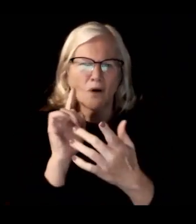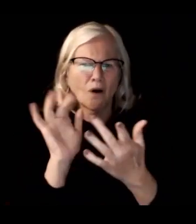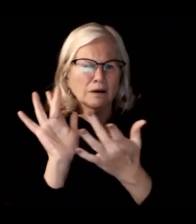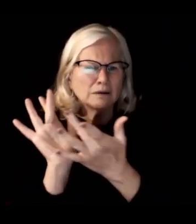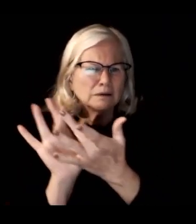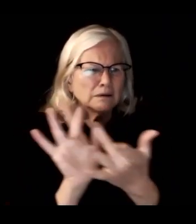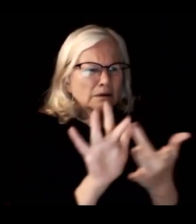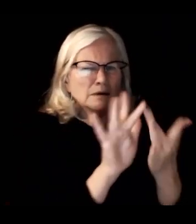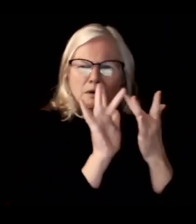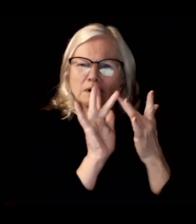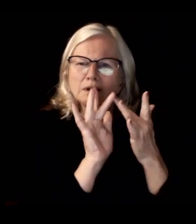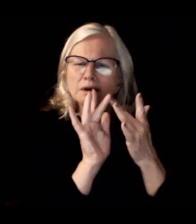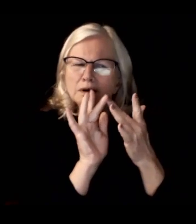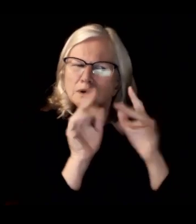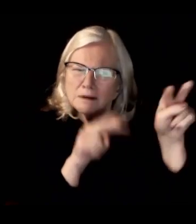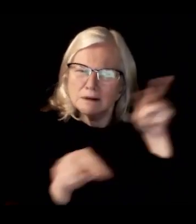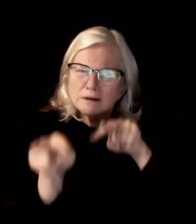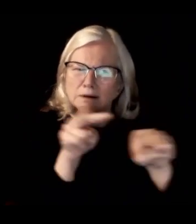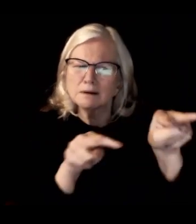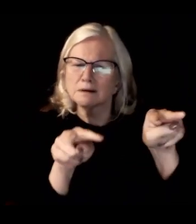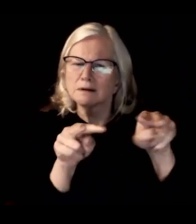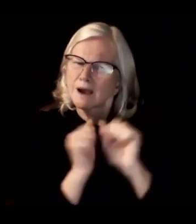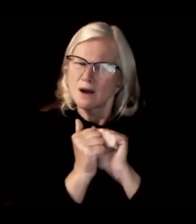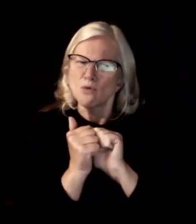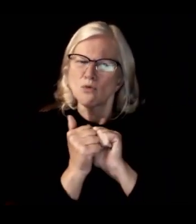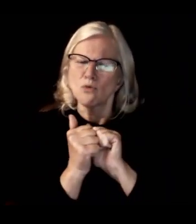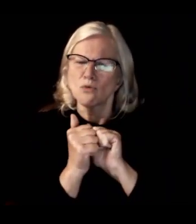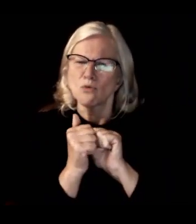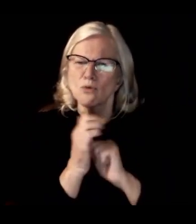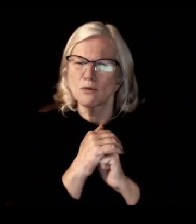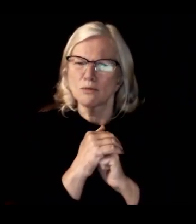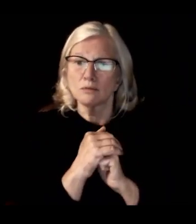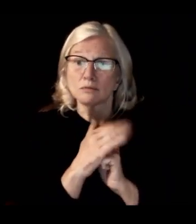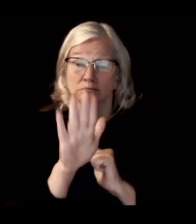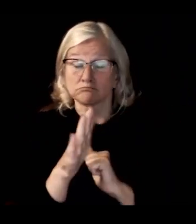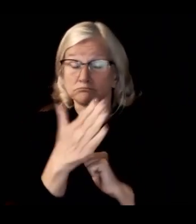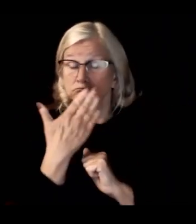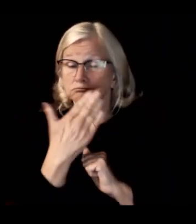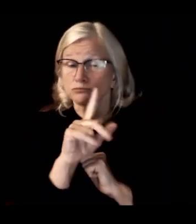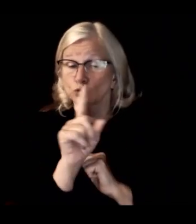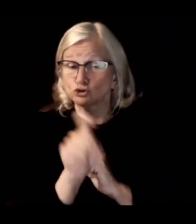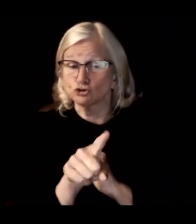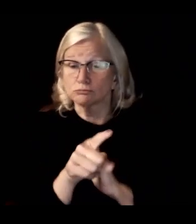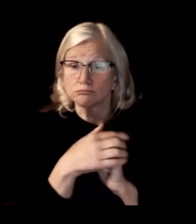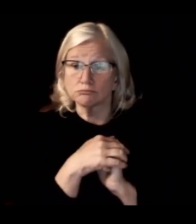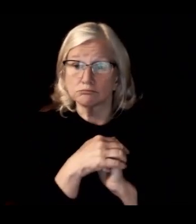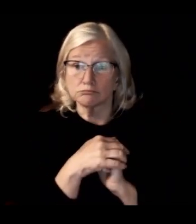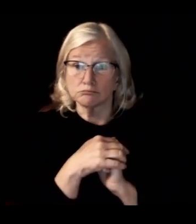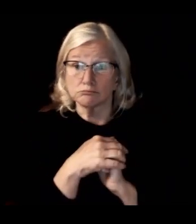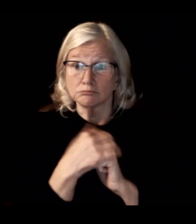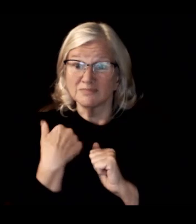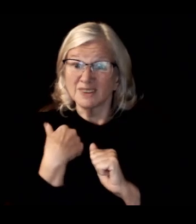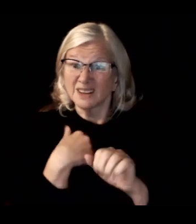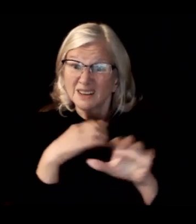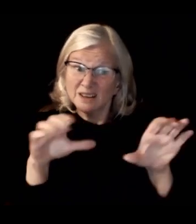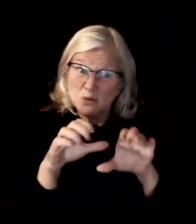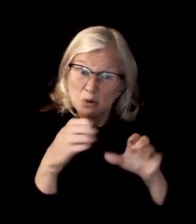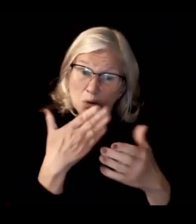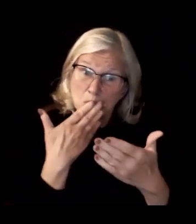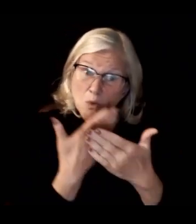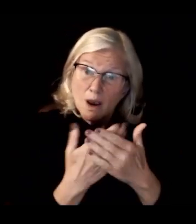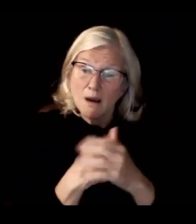Thanks. That's a great question. Actually, we're doing quite well. We have added a number